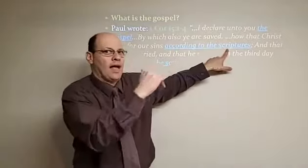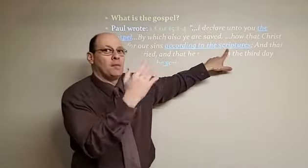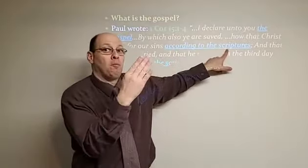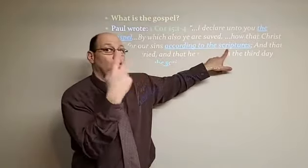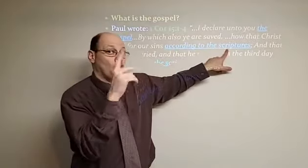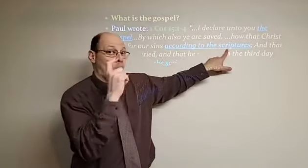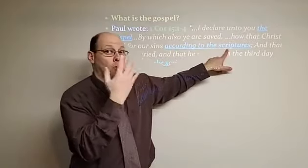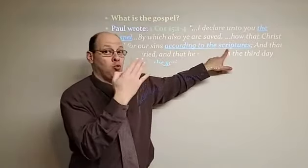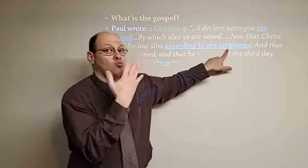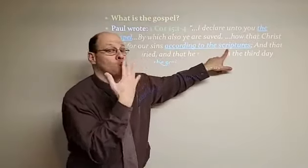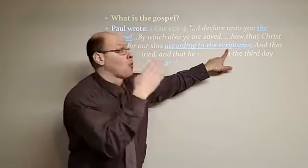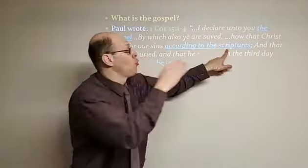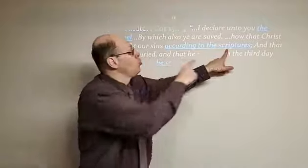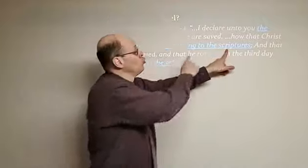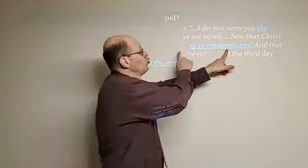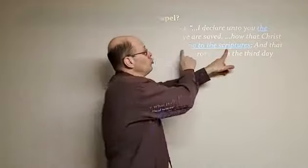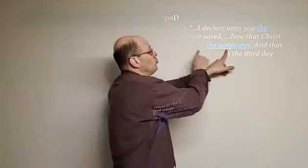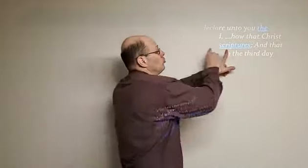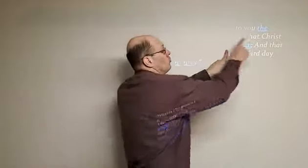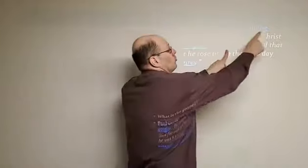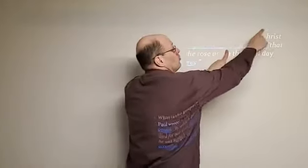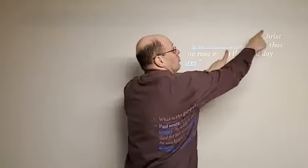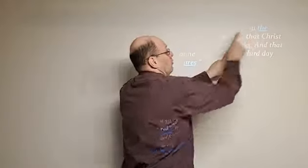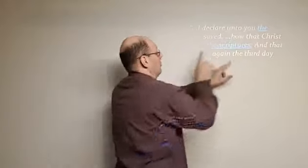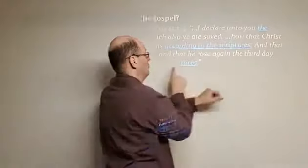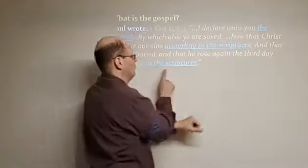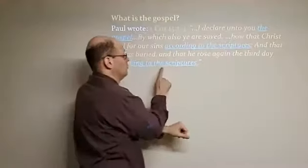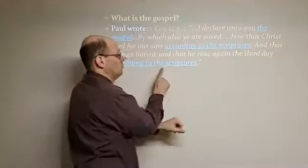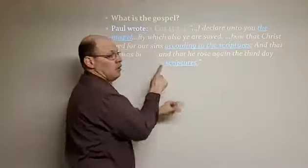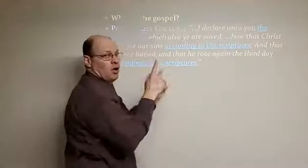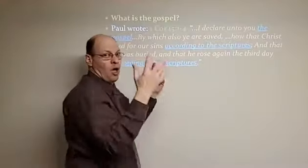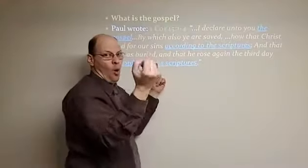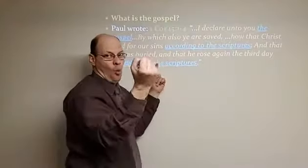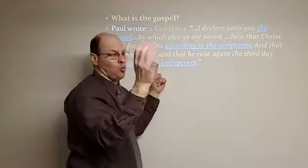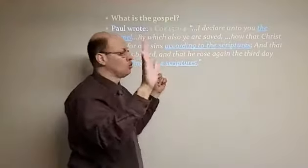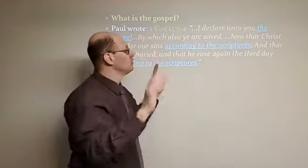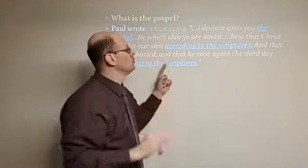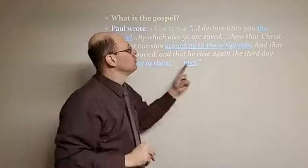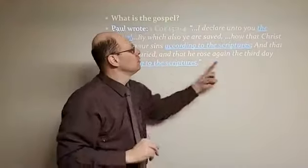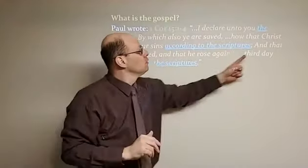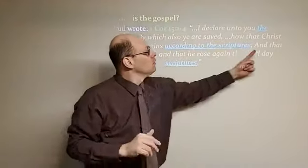now hold that thought now i want you to see it's written in blue here this for a purpose